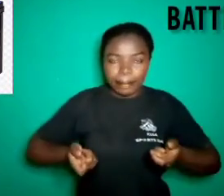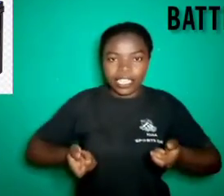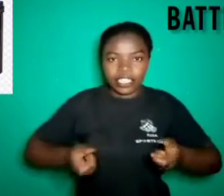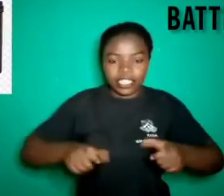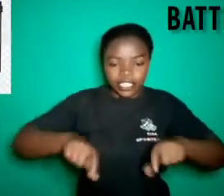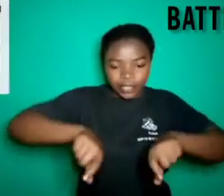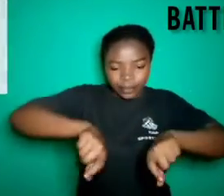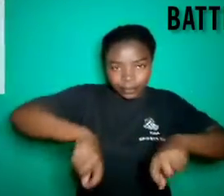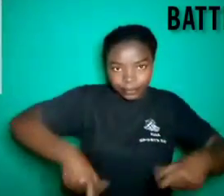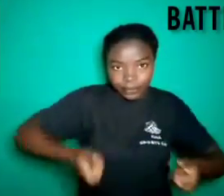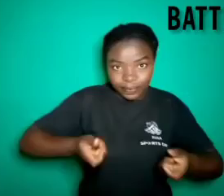battery.